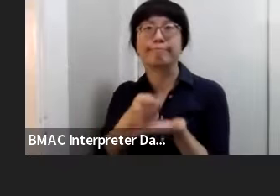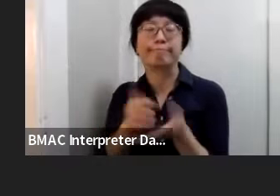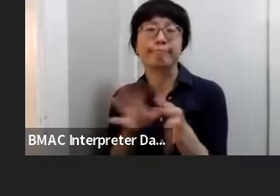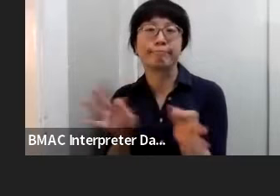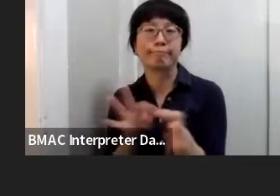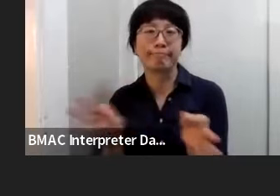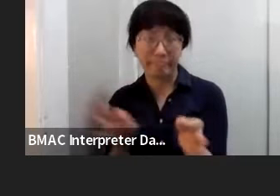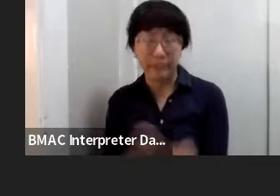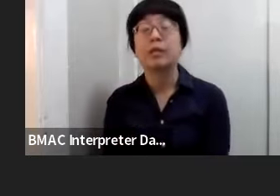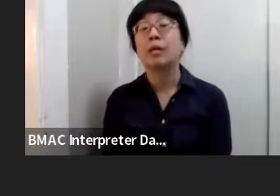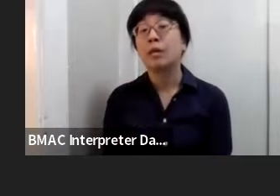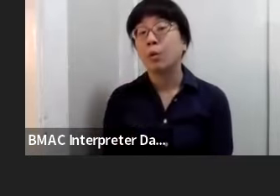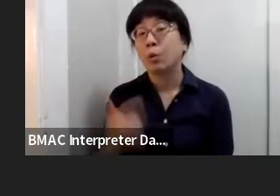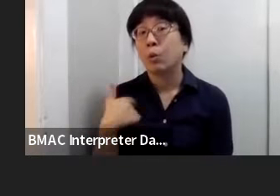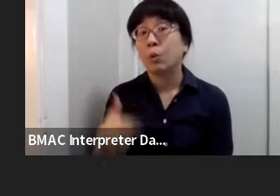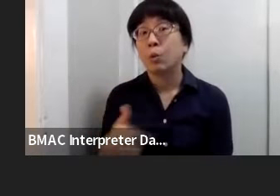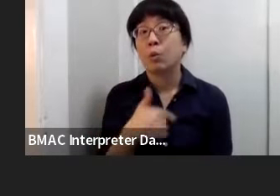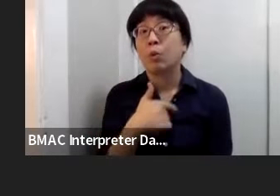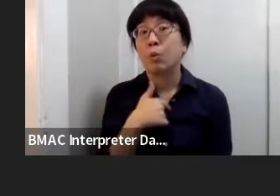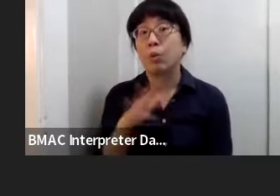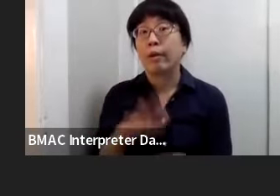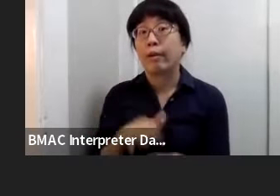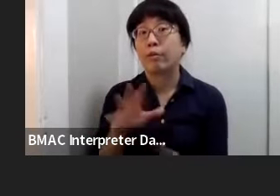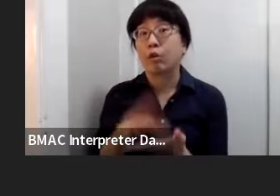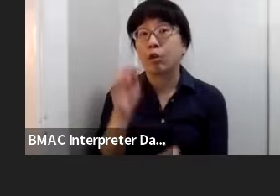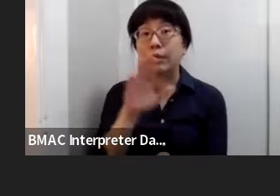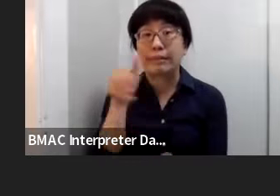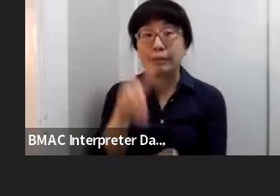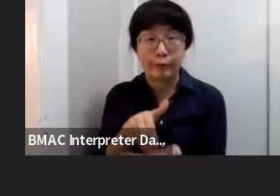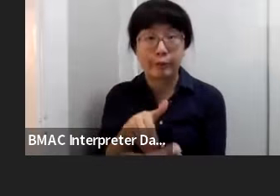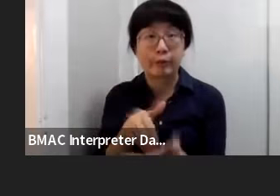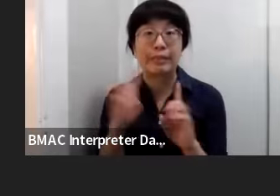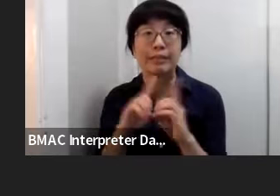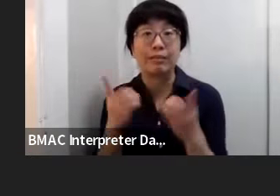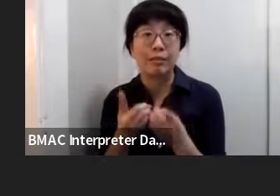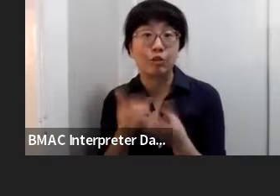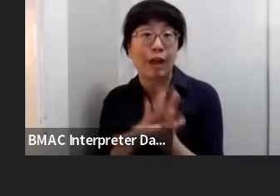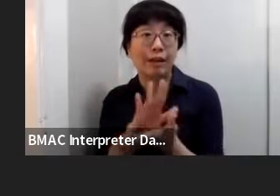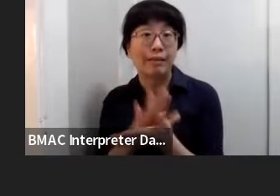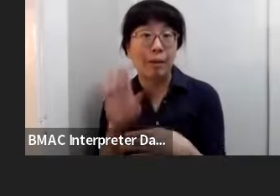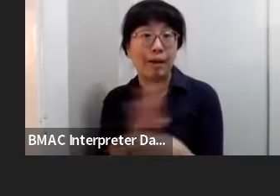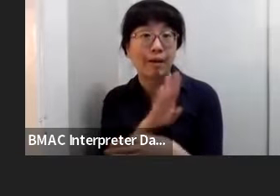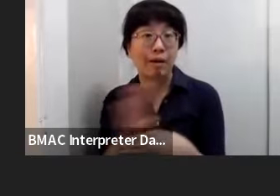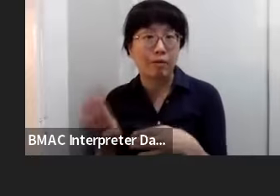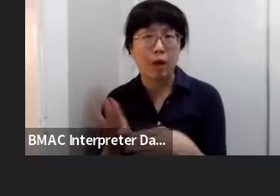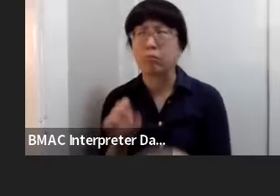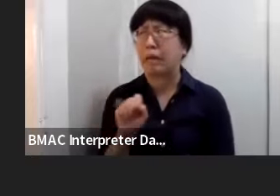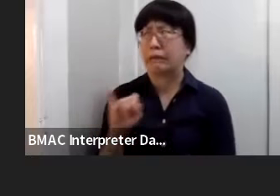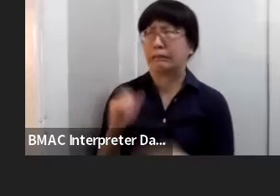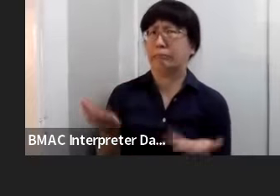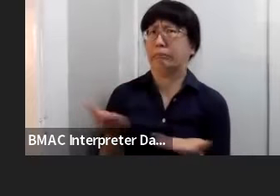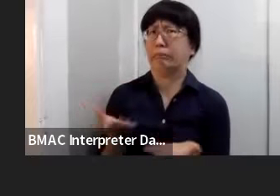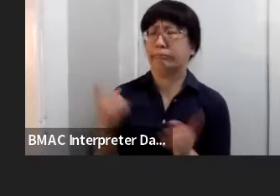Dr. Johnson mentioned earlier, we are a component of the Learning Center in the Division of Academic Affairs. SI has actually been on this campus since